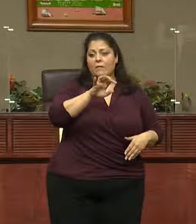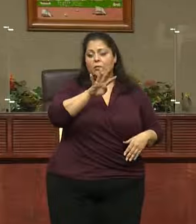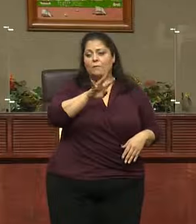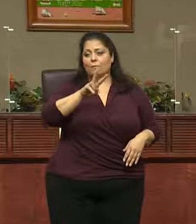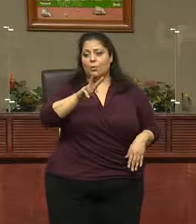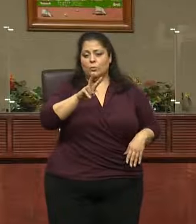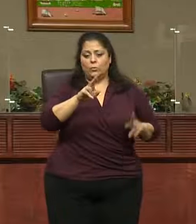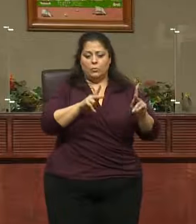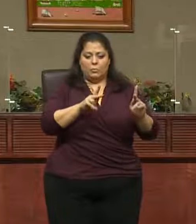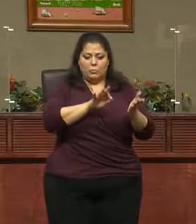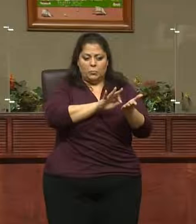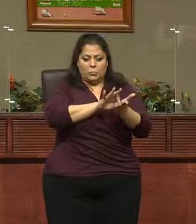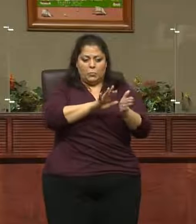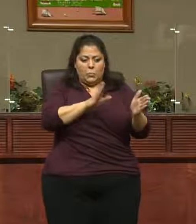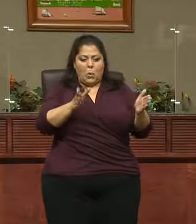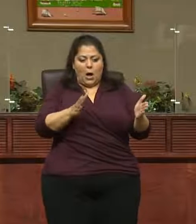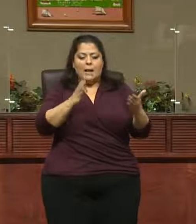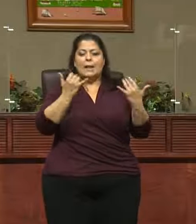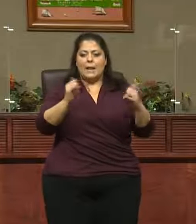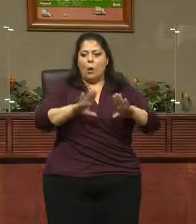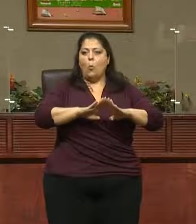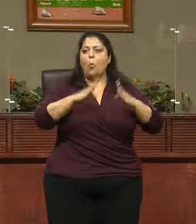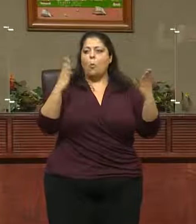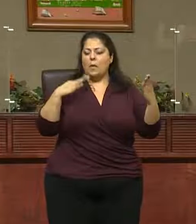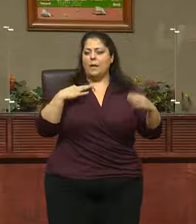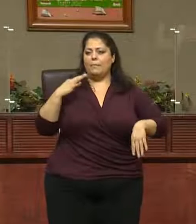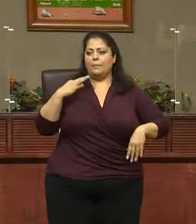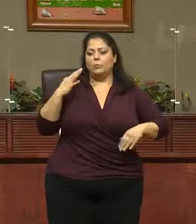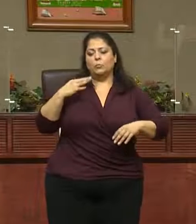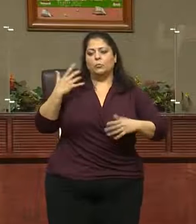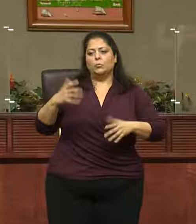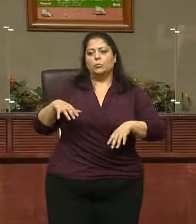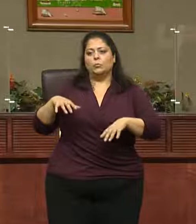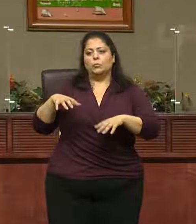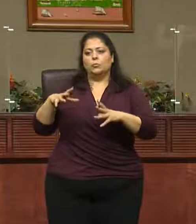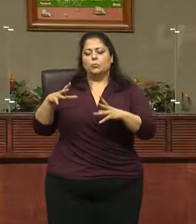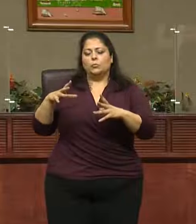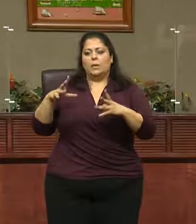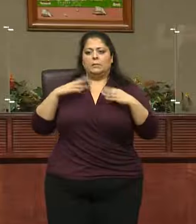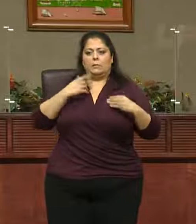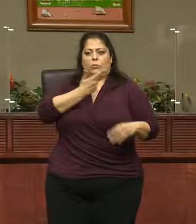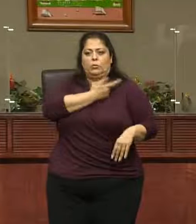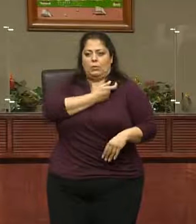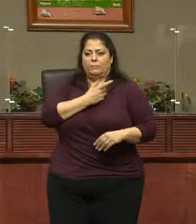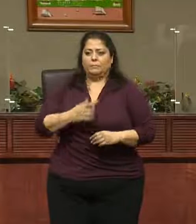9,542 would be eligible 50 and over. Mm-hmm.